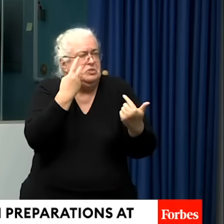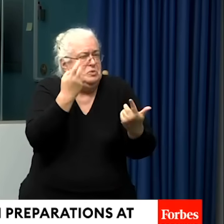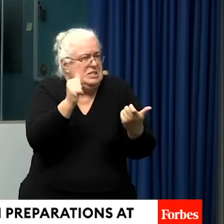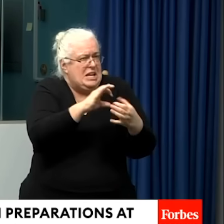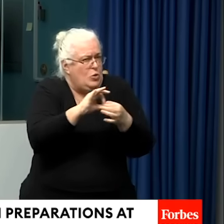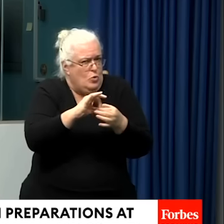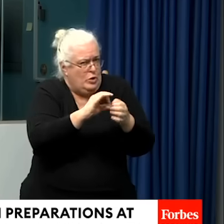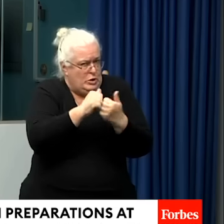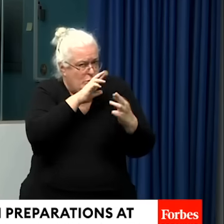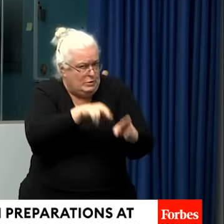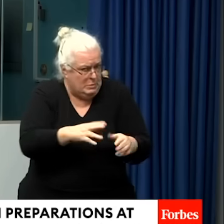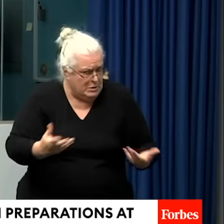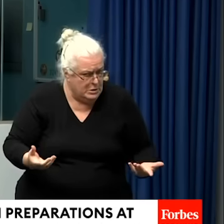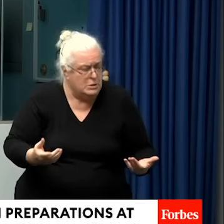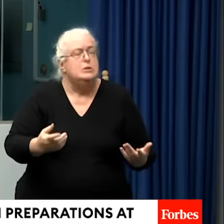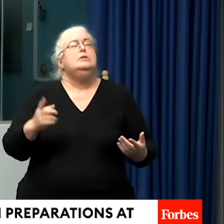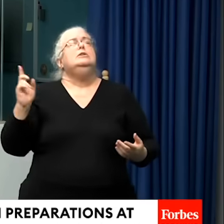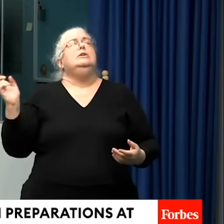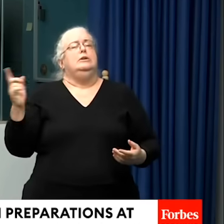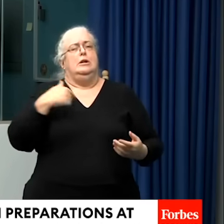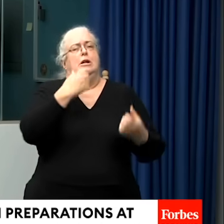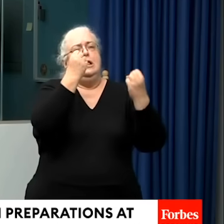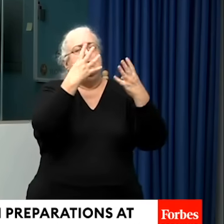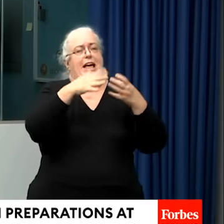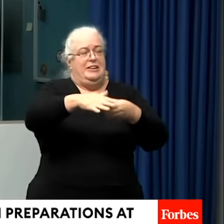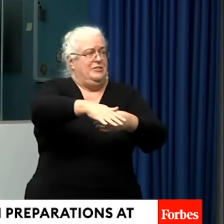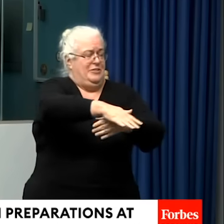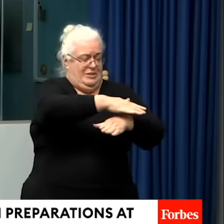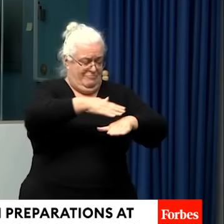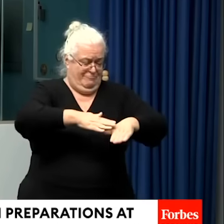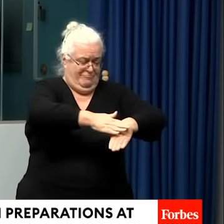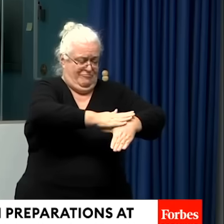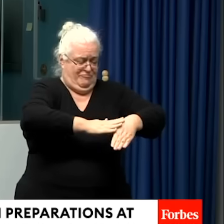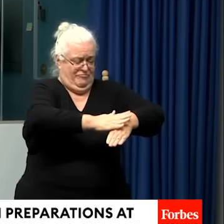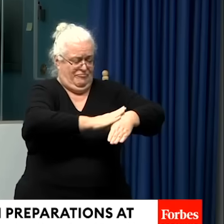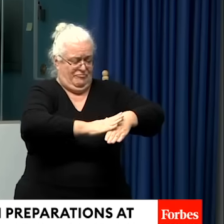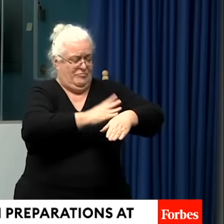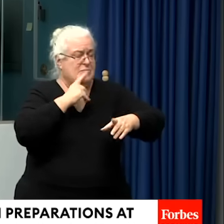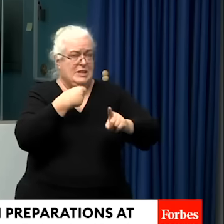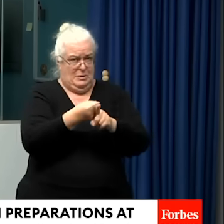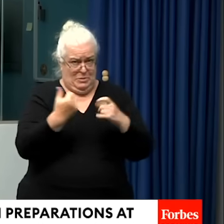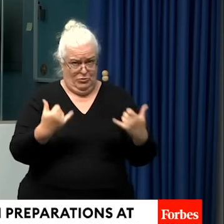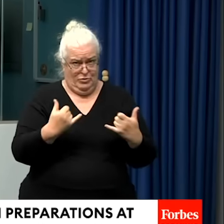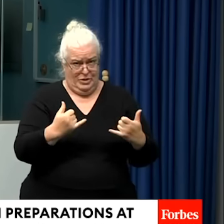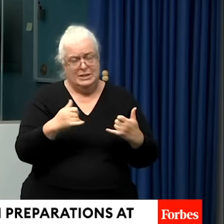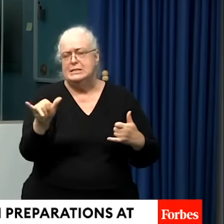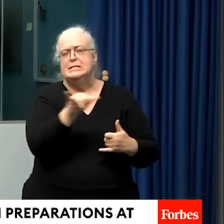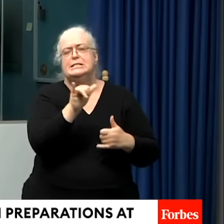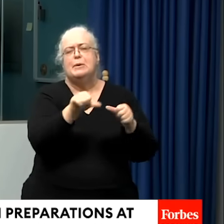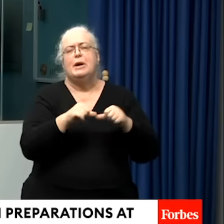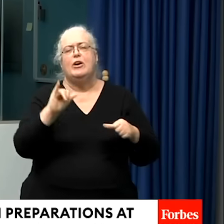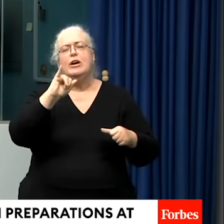guys' response. Right. So the question is, a lot of this area that's going to be impacted and is being impacted right now as we speak is Hurricane Idalia